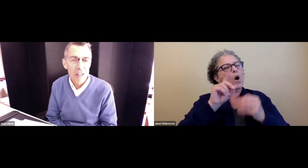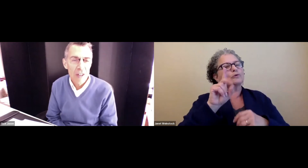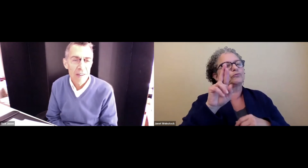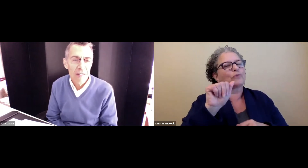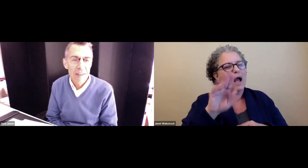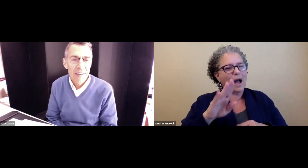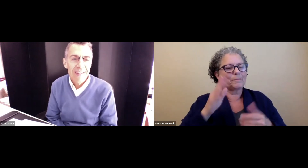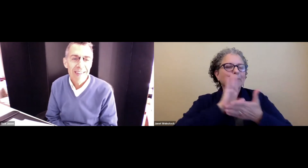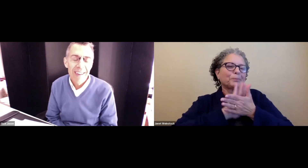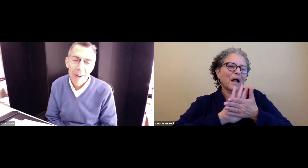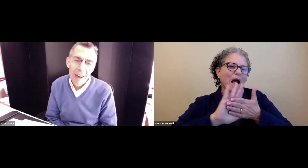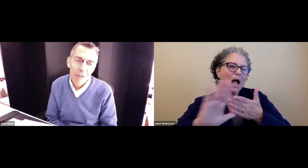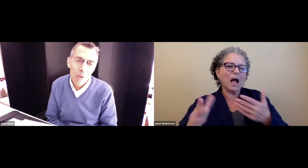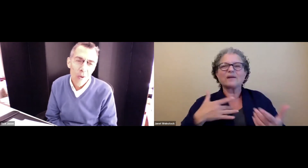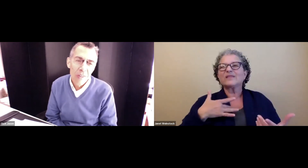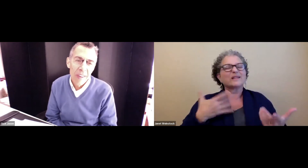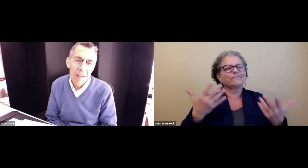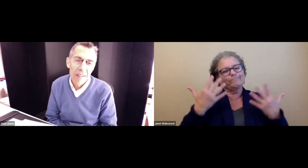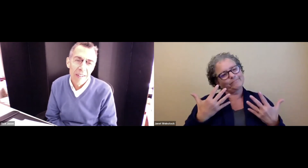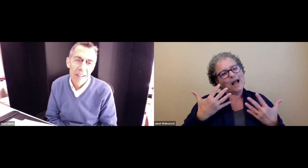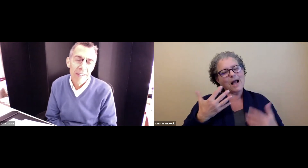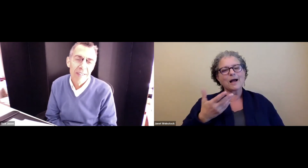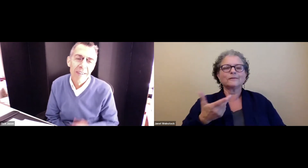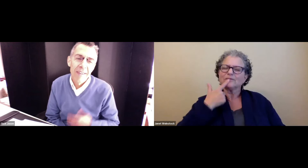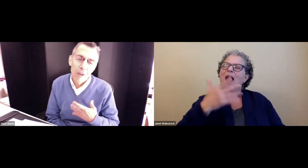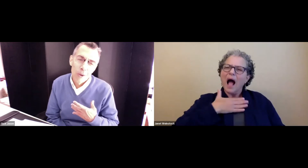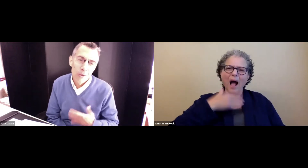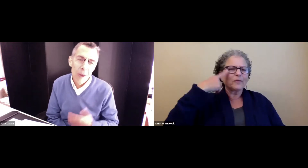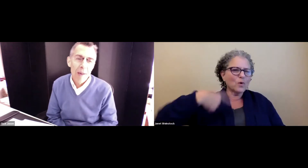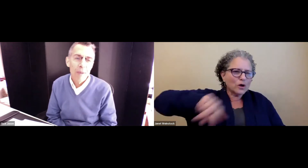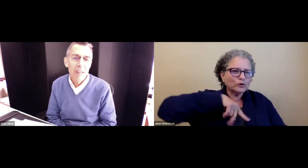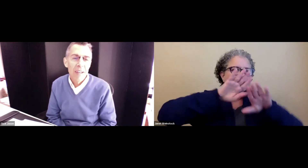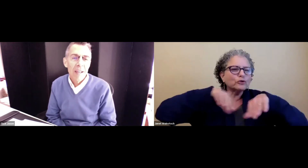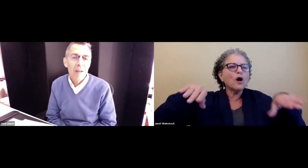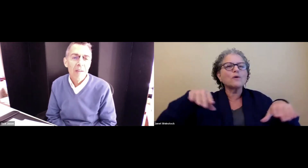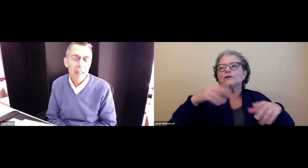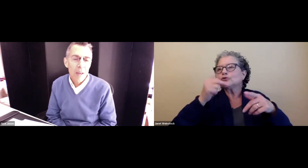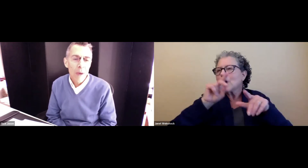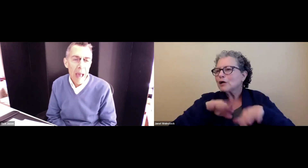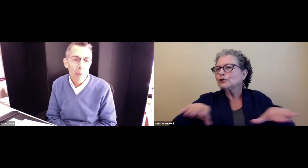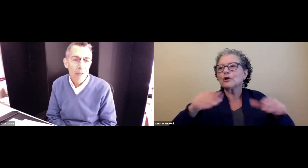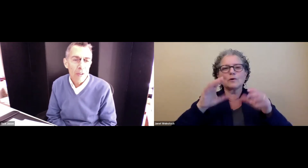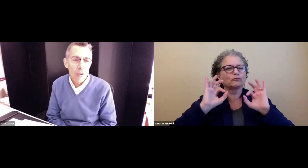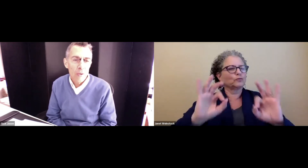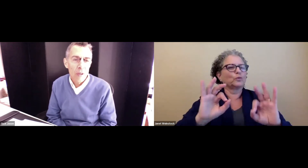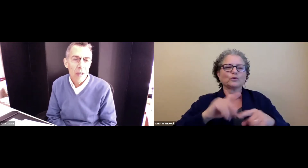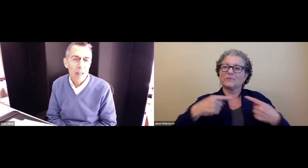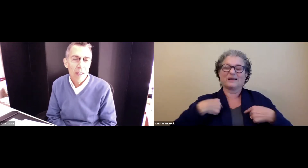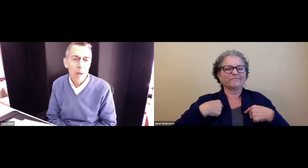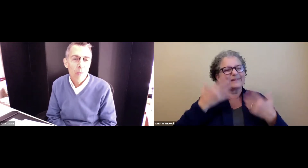and now after the war, their clothes were drab, and yet they were happy for the children, and that